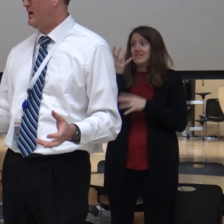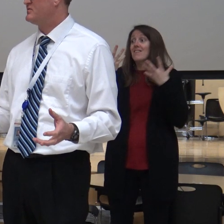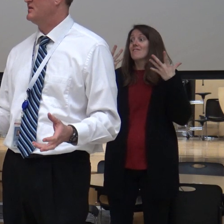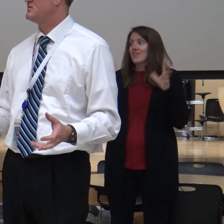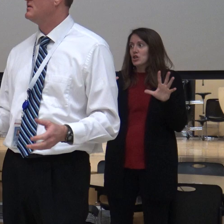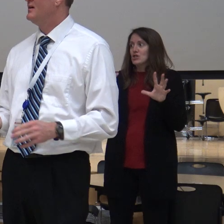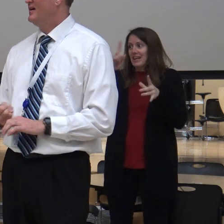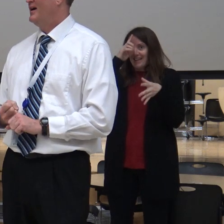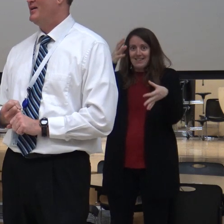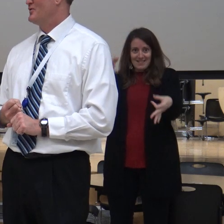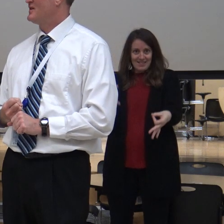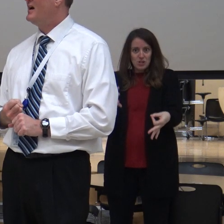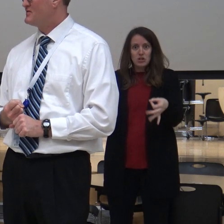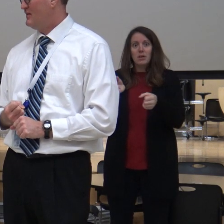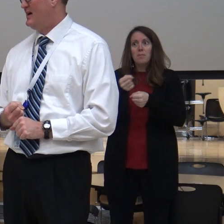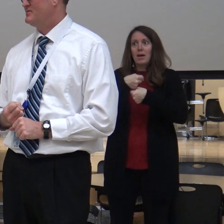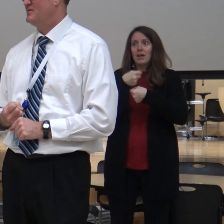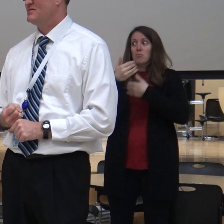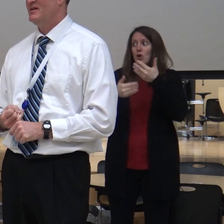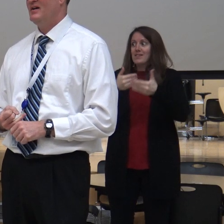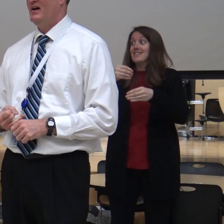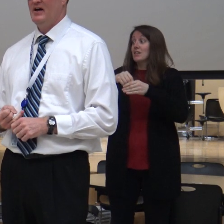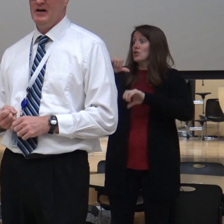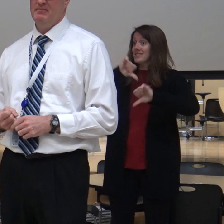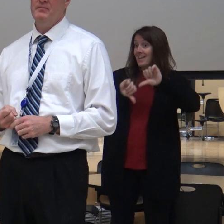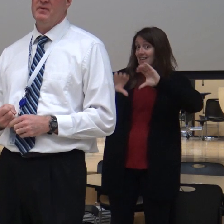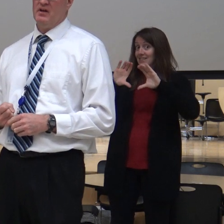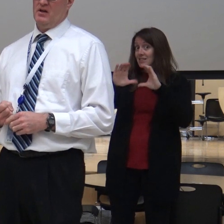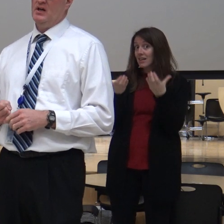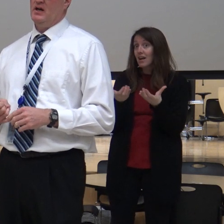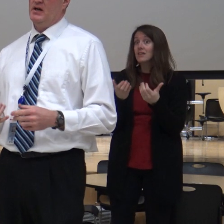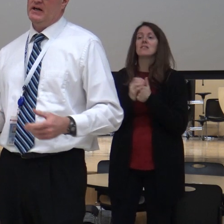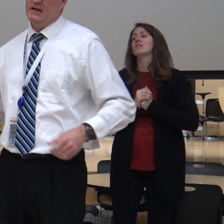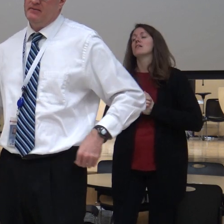making process in their science classes.